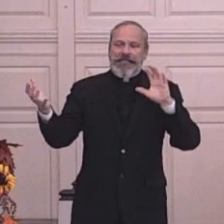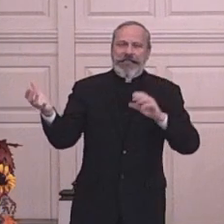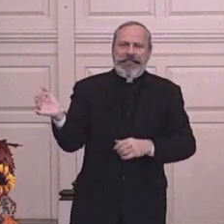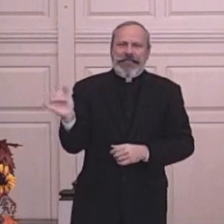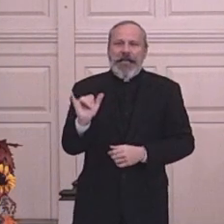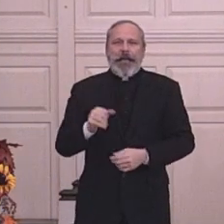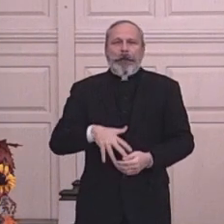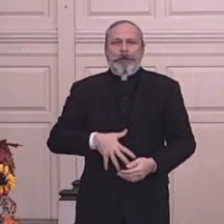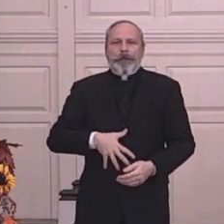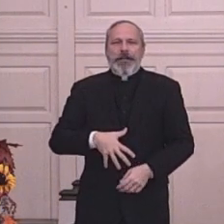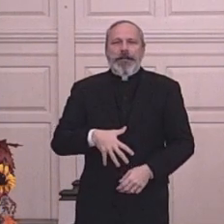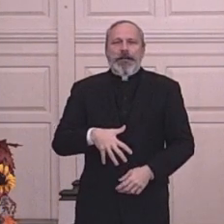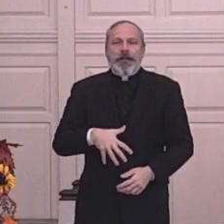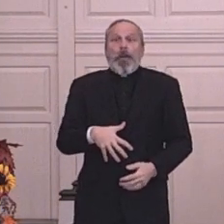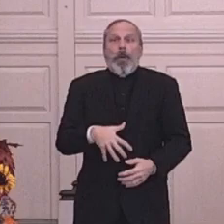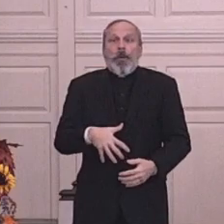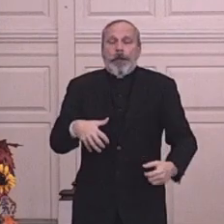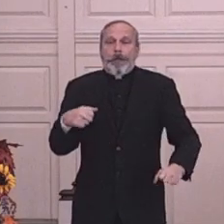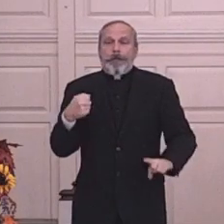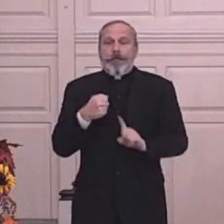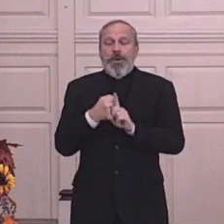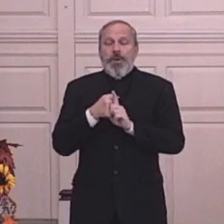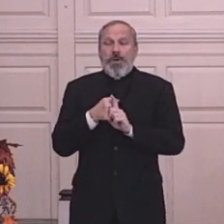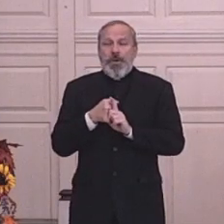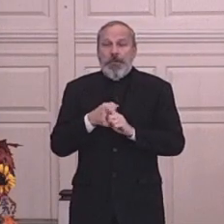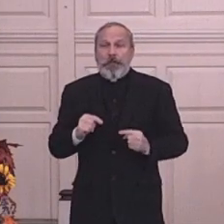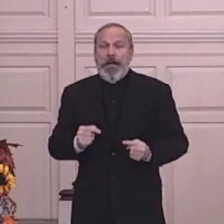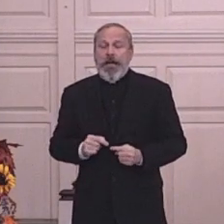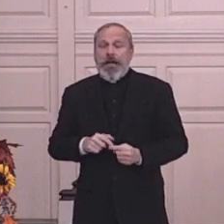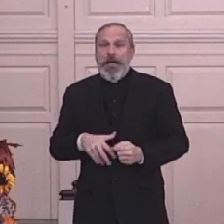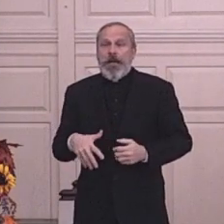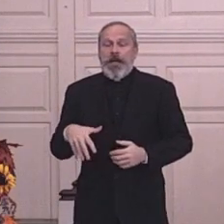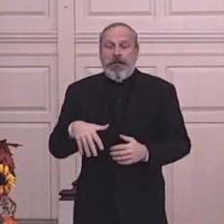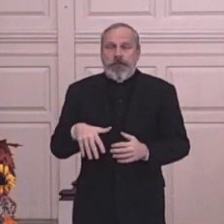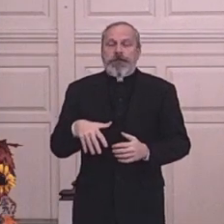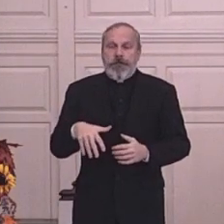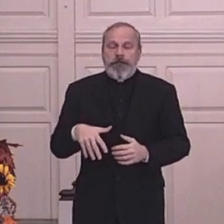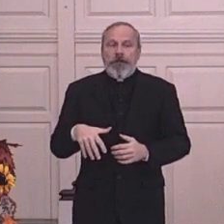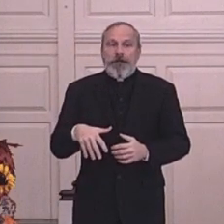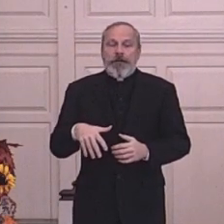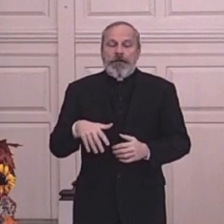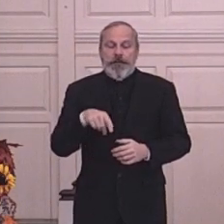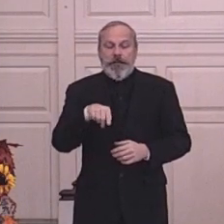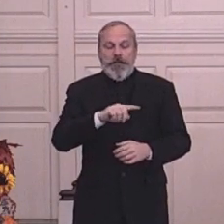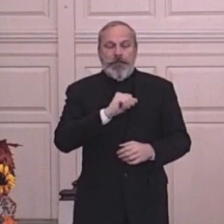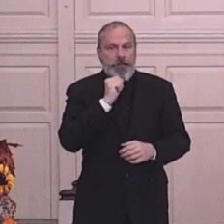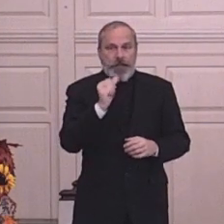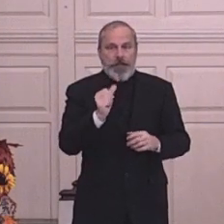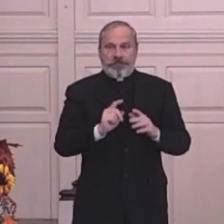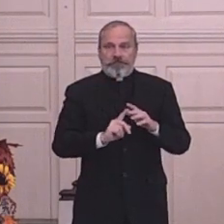labor pains upon a pregnant woman, and they will not escape.